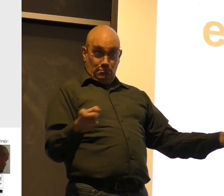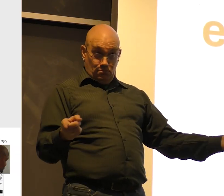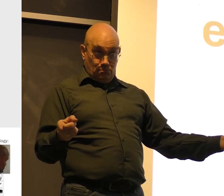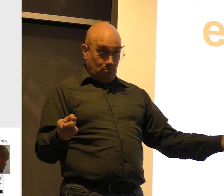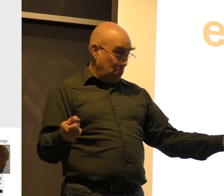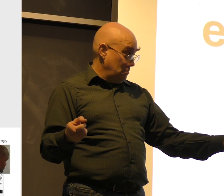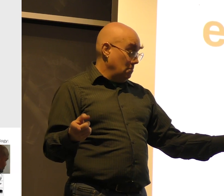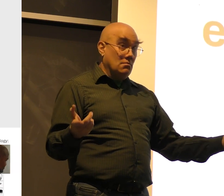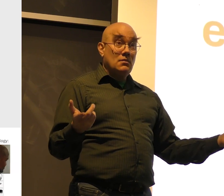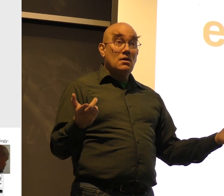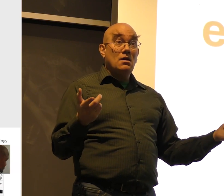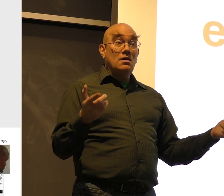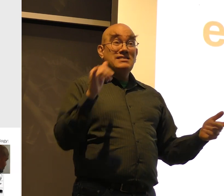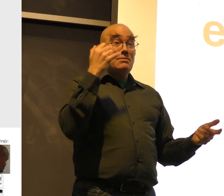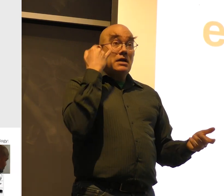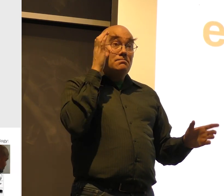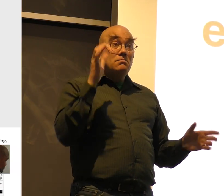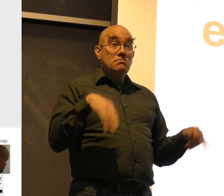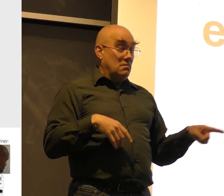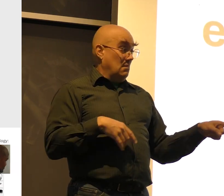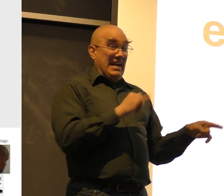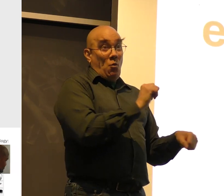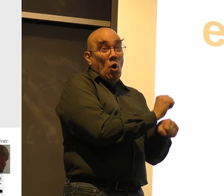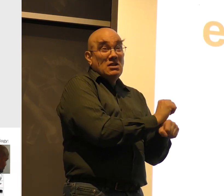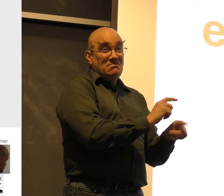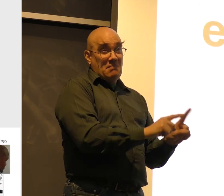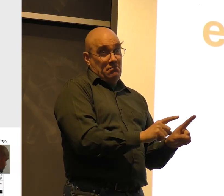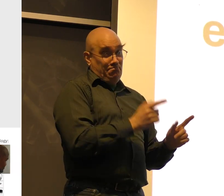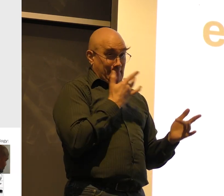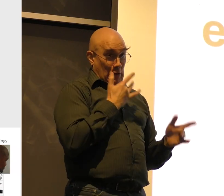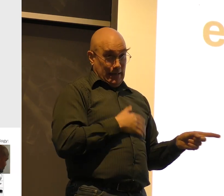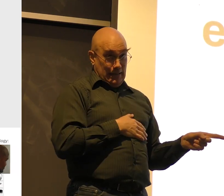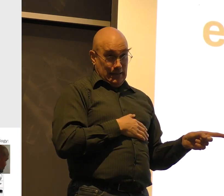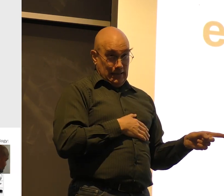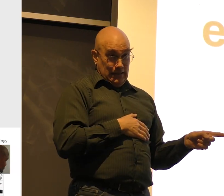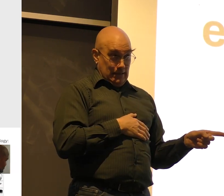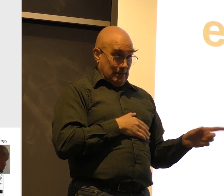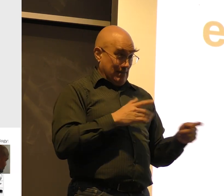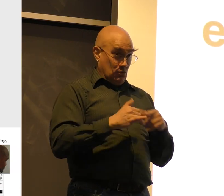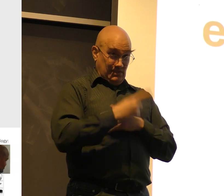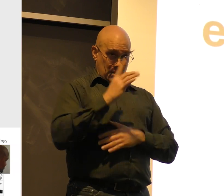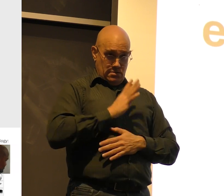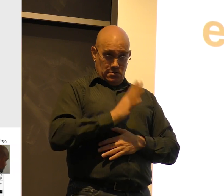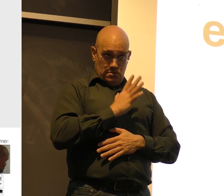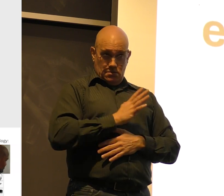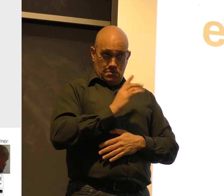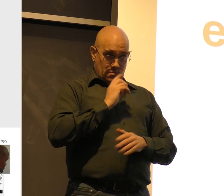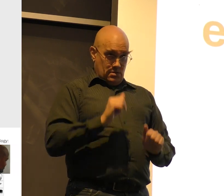mean, it's completely different, right? And the same thing applies to this. I mean, it worked, but barely, as compared to today's